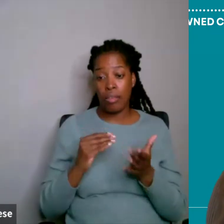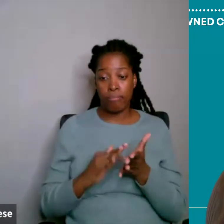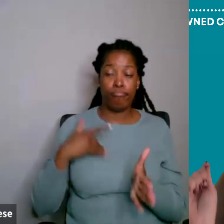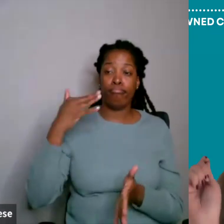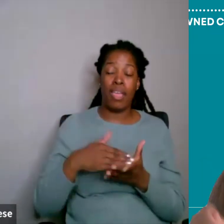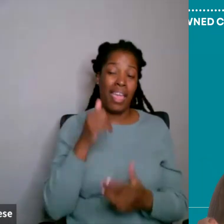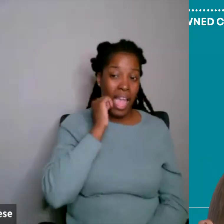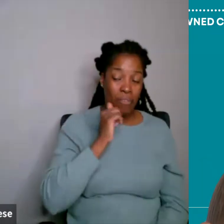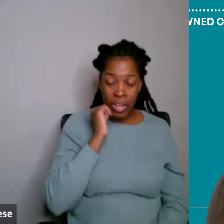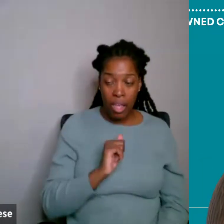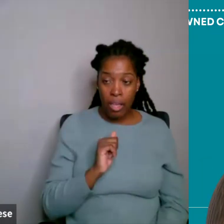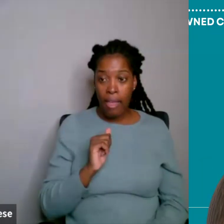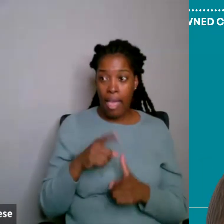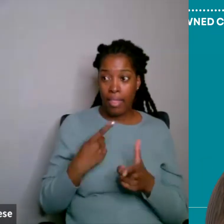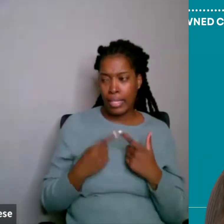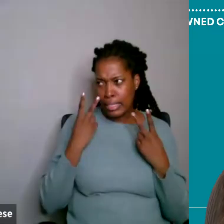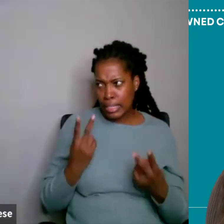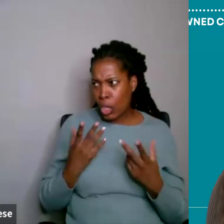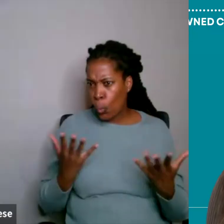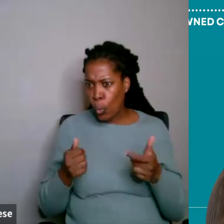on the wall trying to see what sticks.